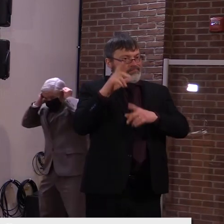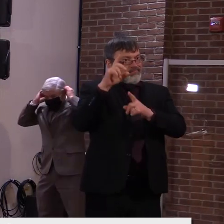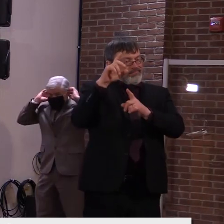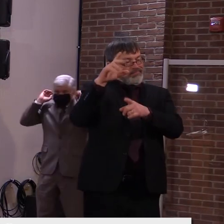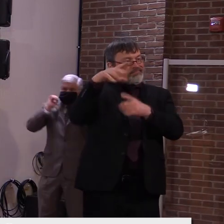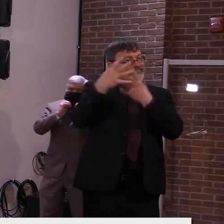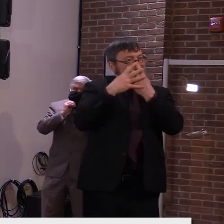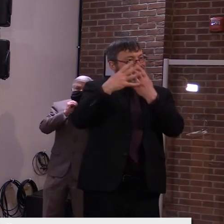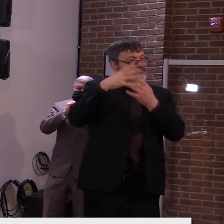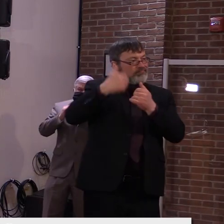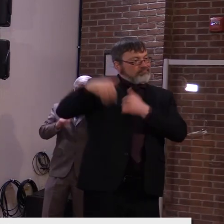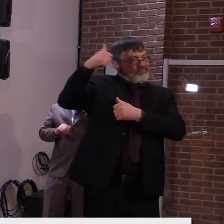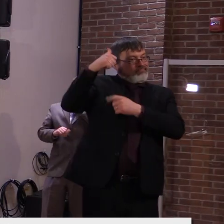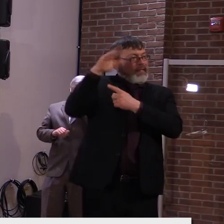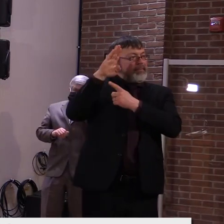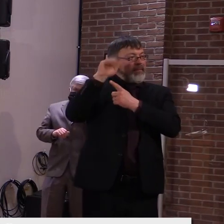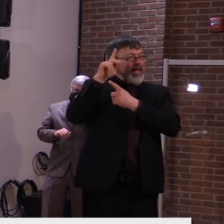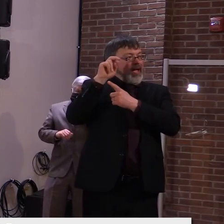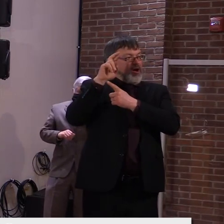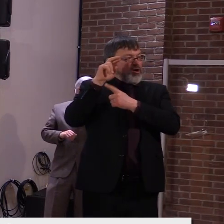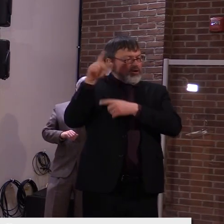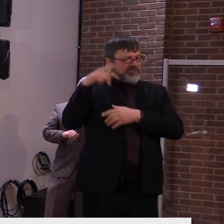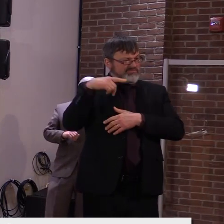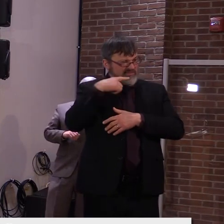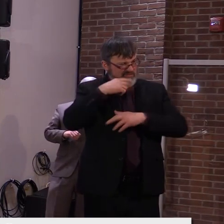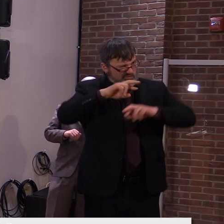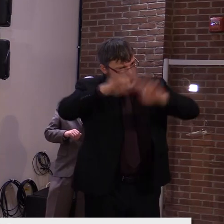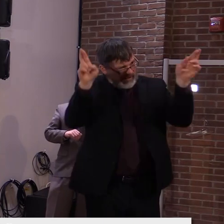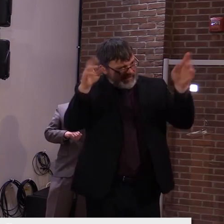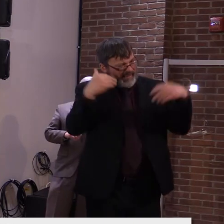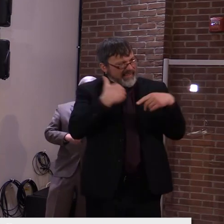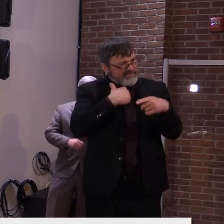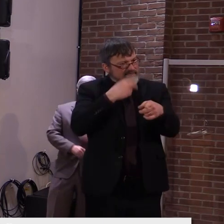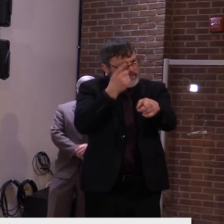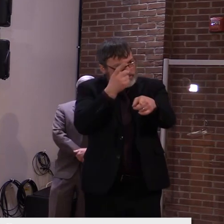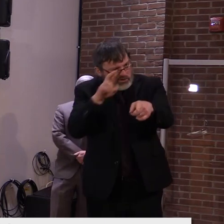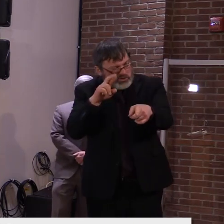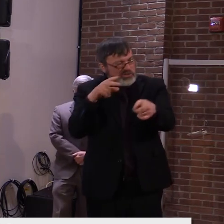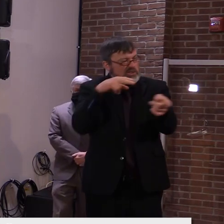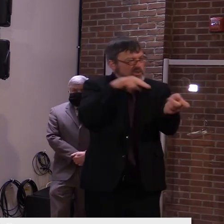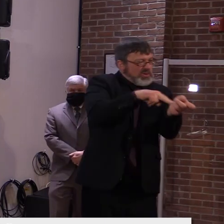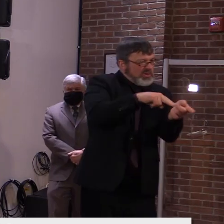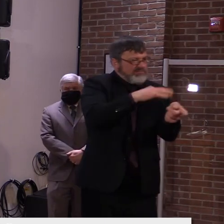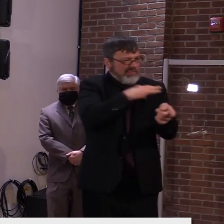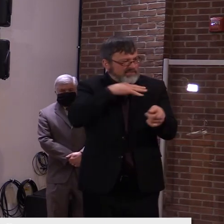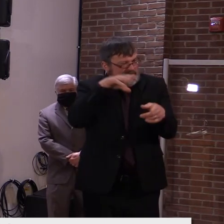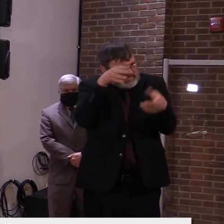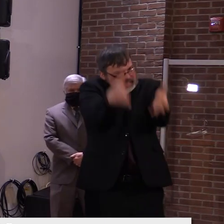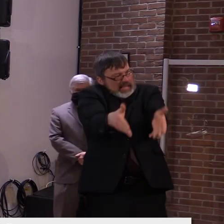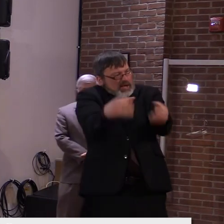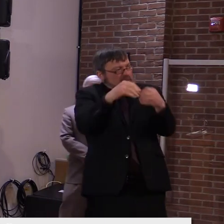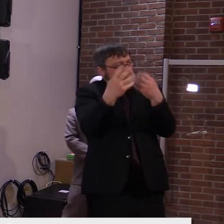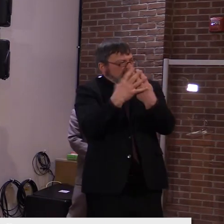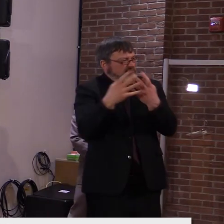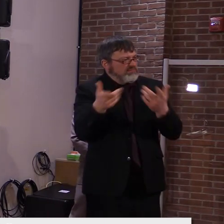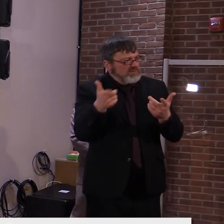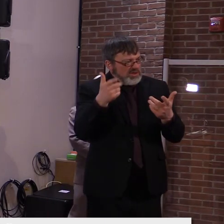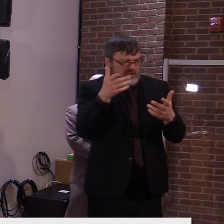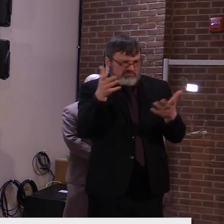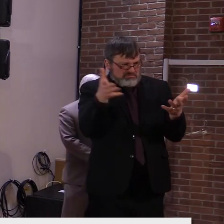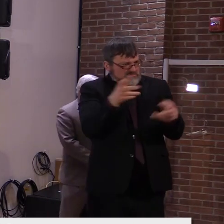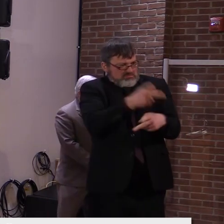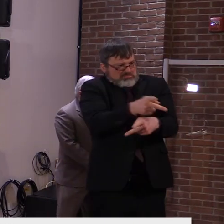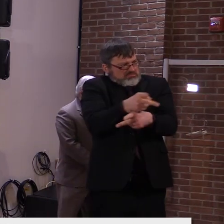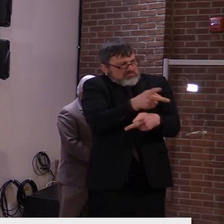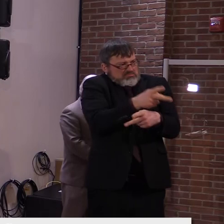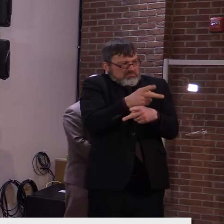facility. There's daily access to care, probably far better than you would get if you were just calling your doctor and saying, I